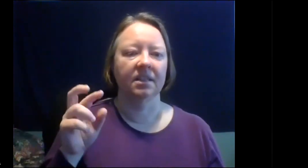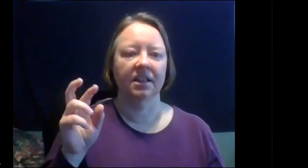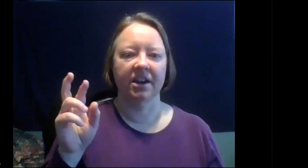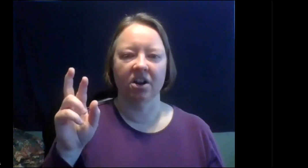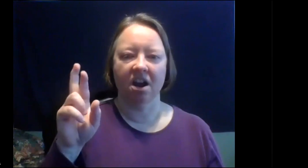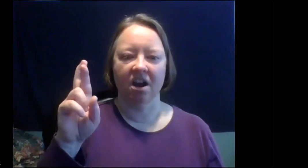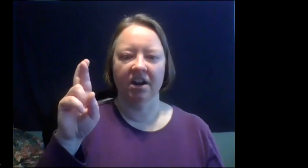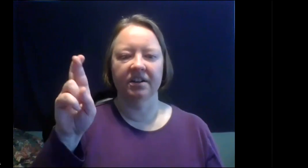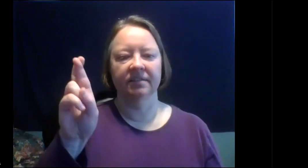The letter R